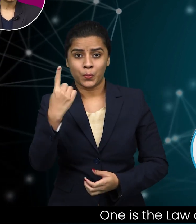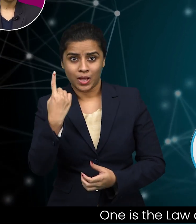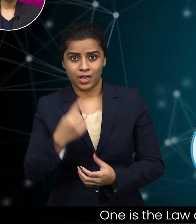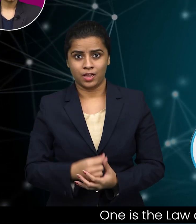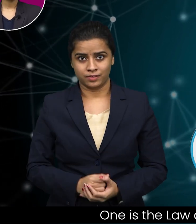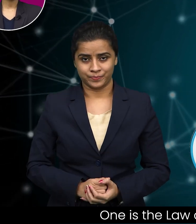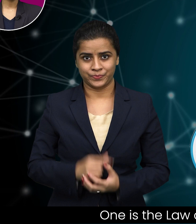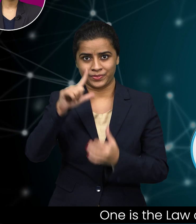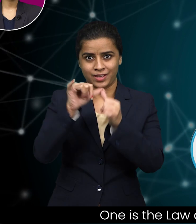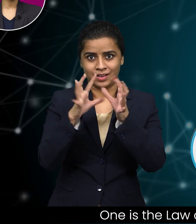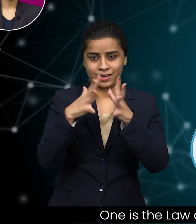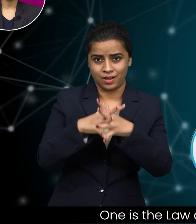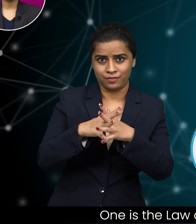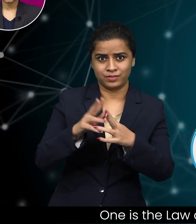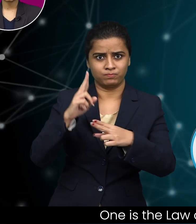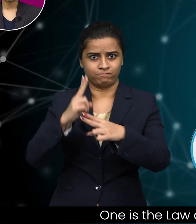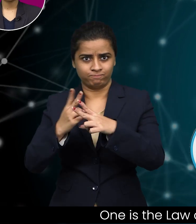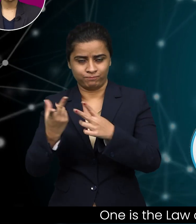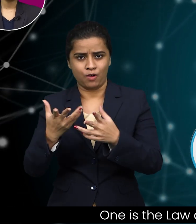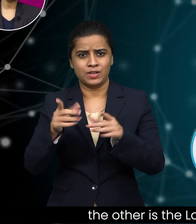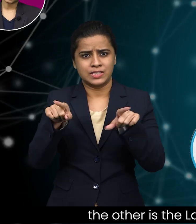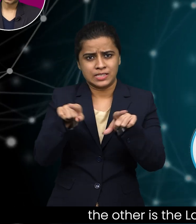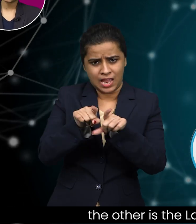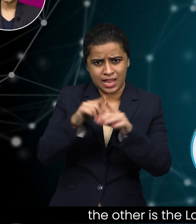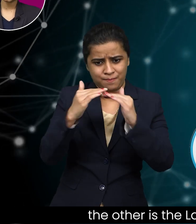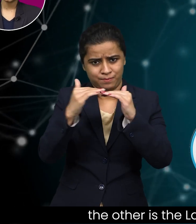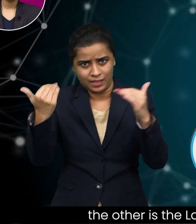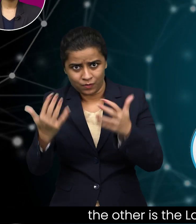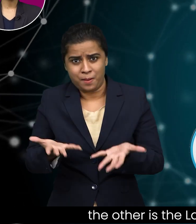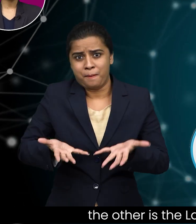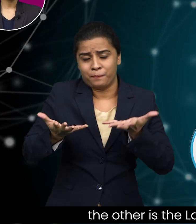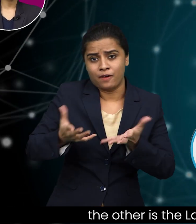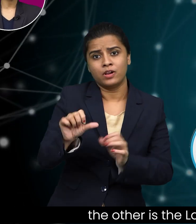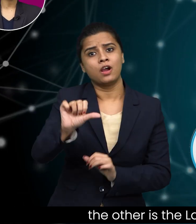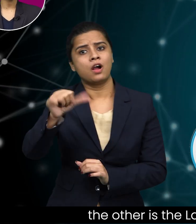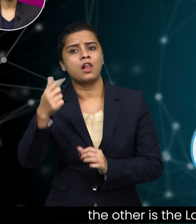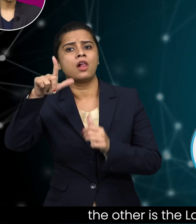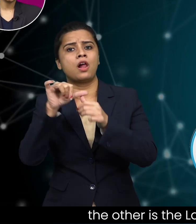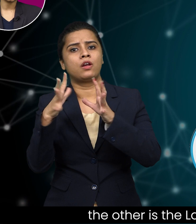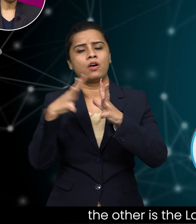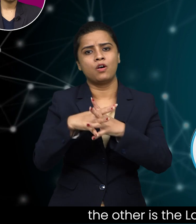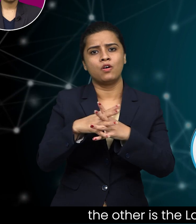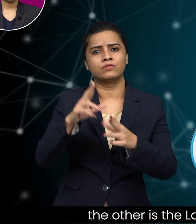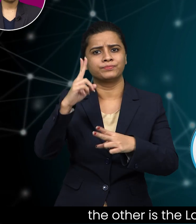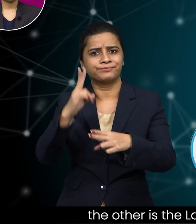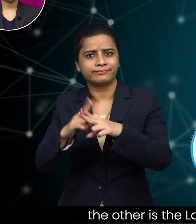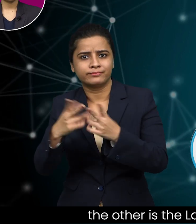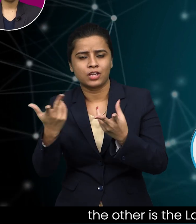One is the law of conservation of mass. The other is the law of constant proportion.